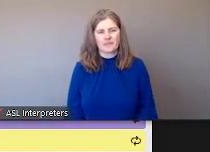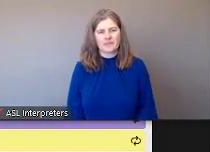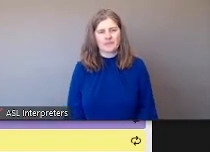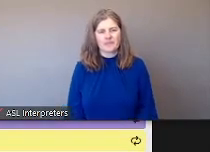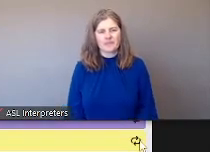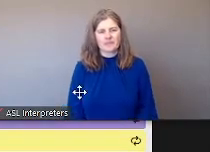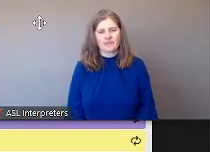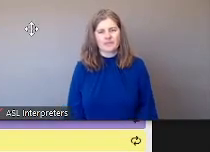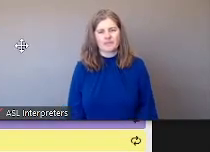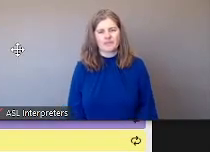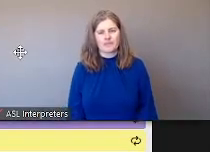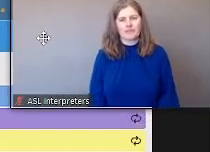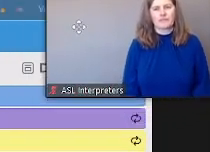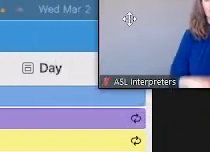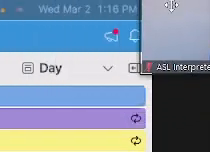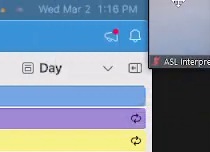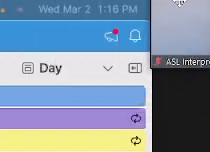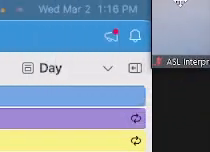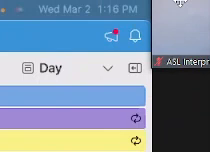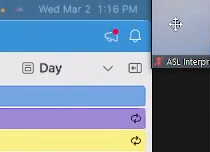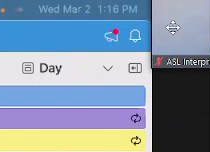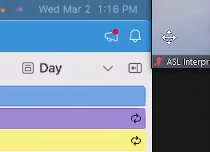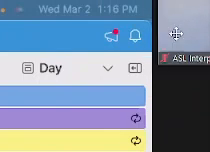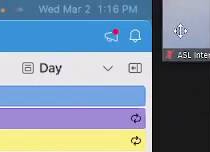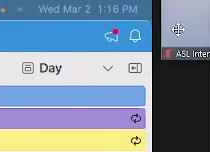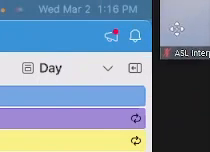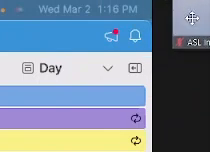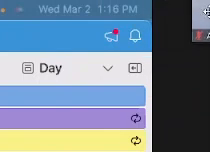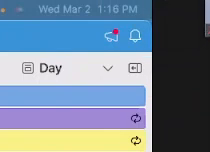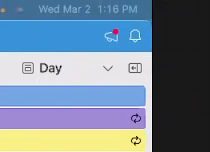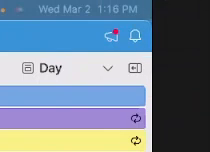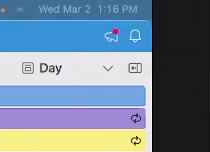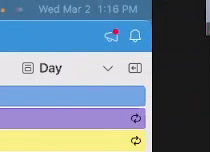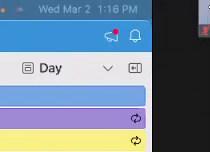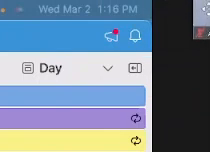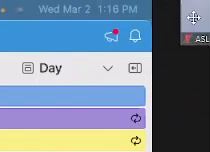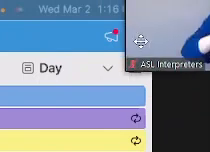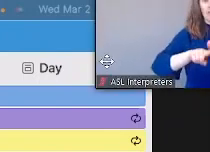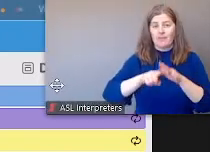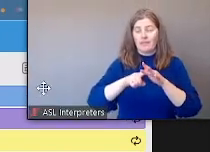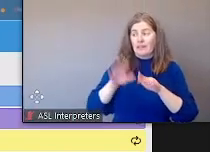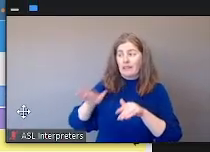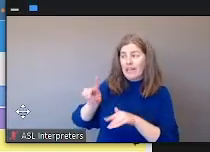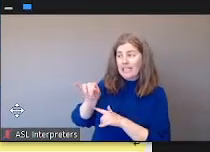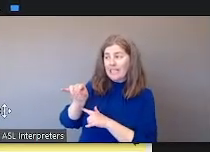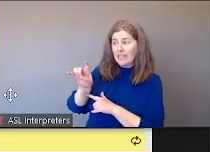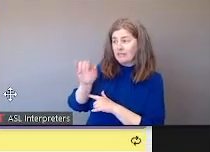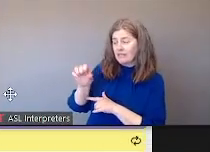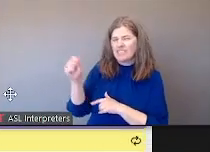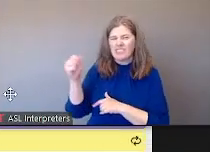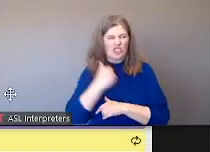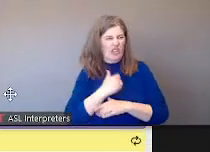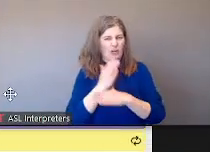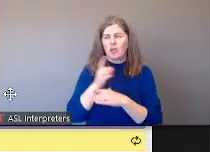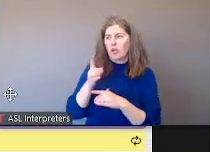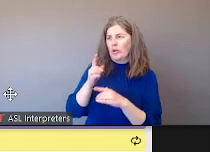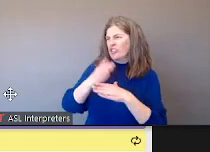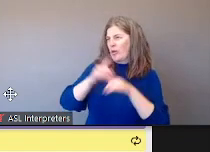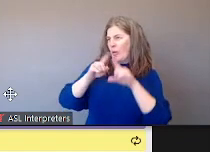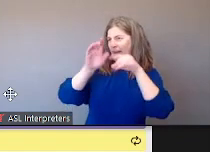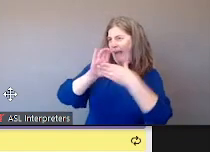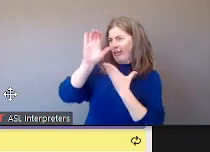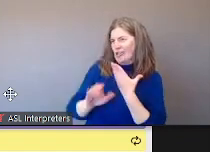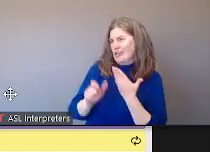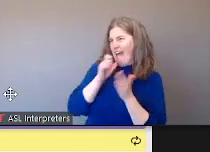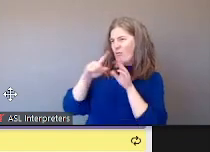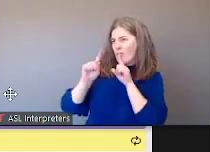the variant of concern report. And so here's the beginning of the pandemic. Hey, David? Yes. Sorry to interrupt you, but you're sharing your calendar, not